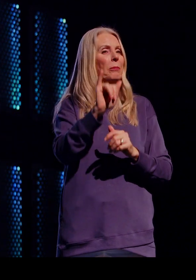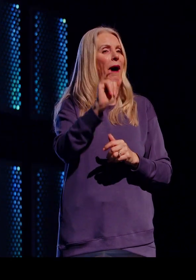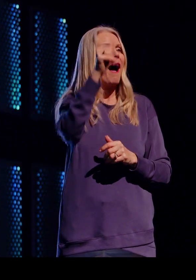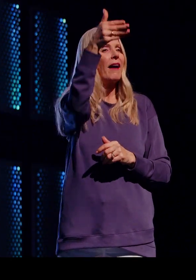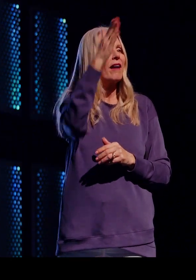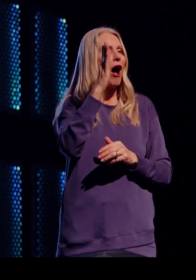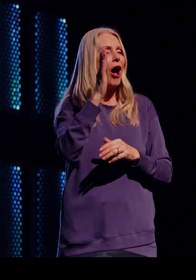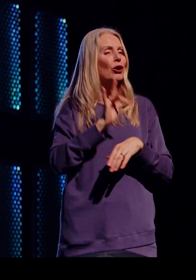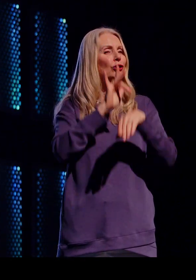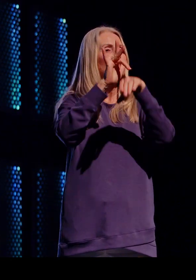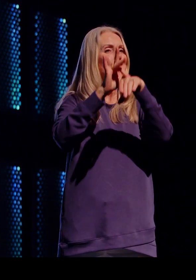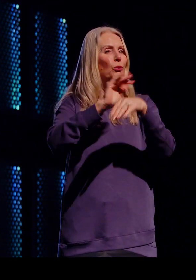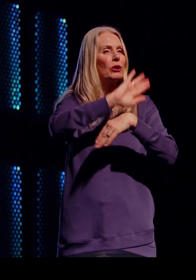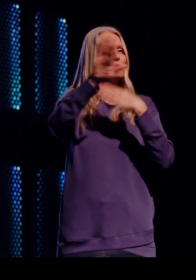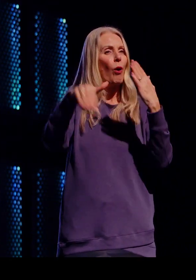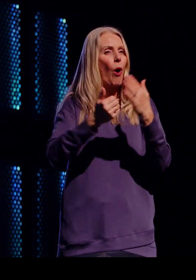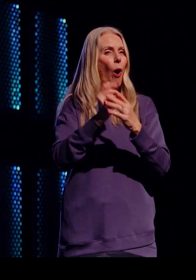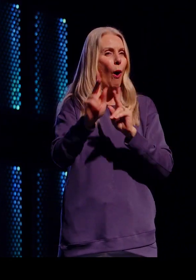people.